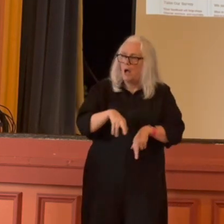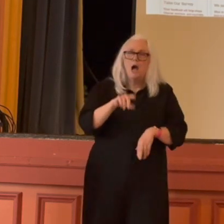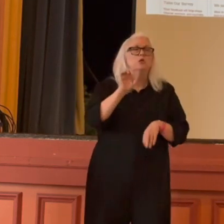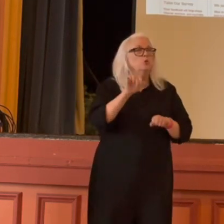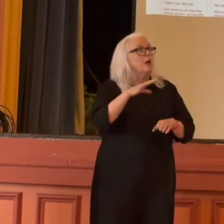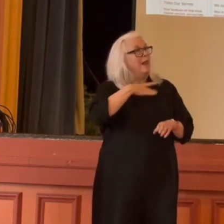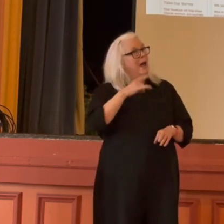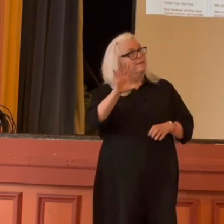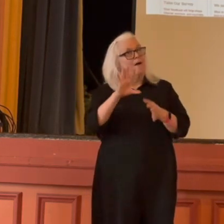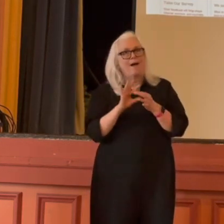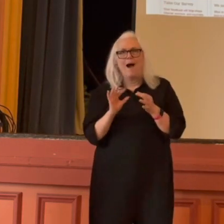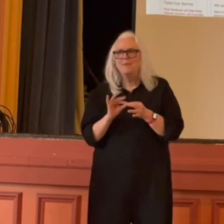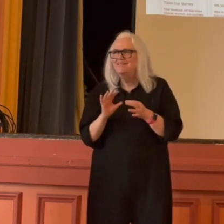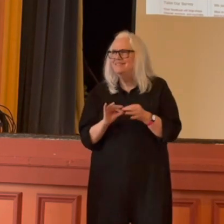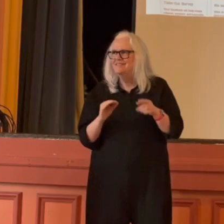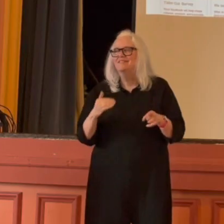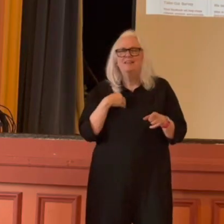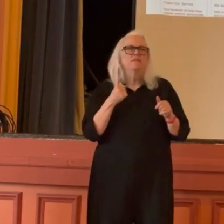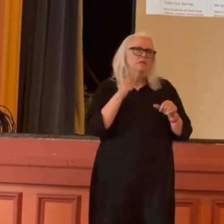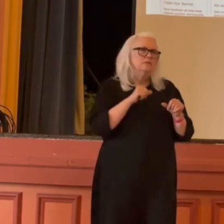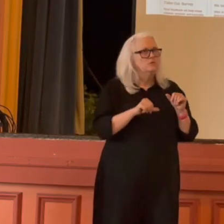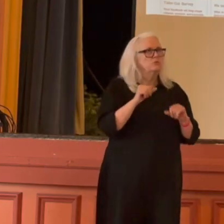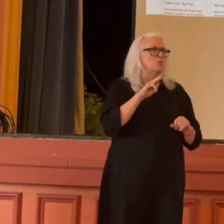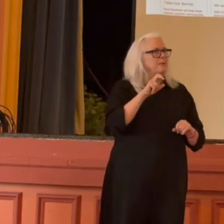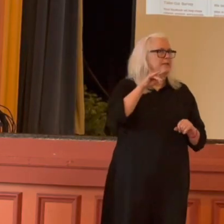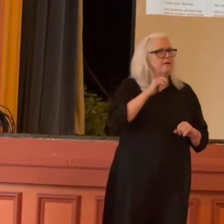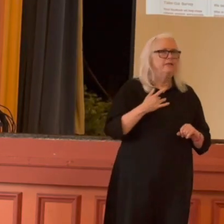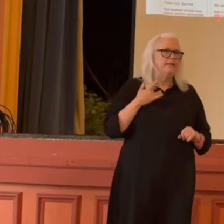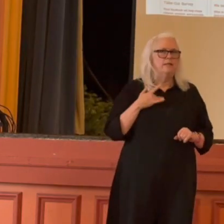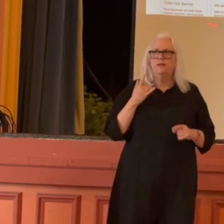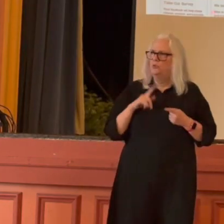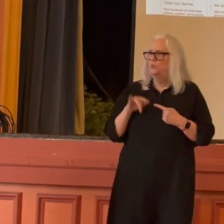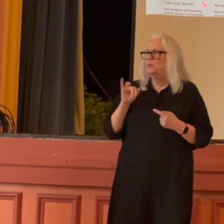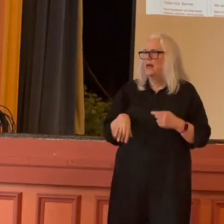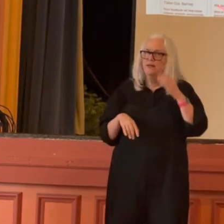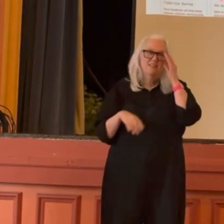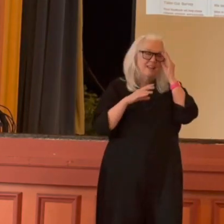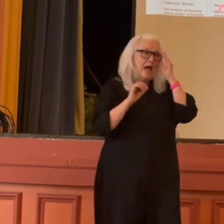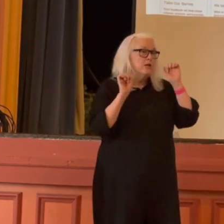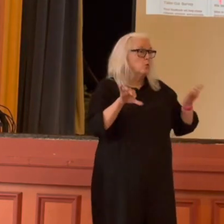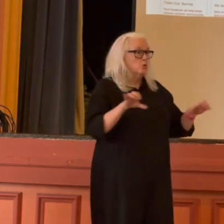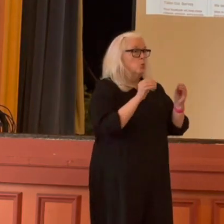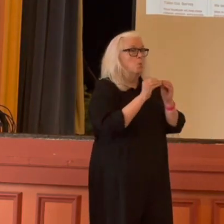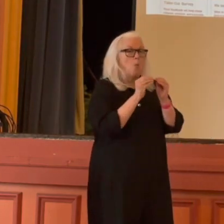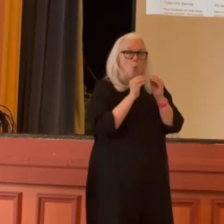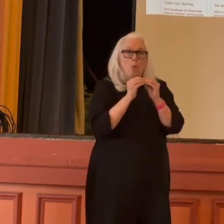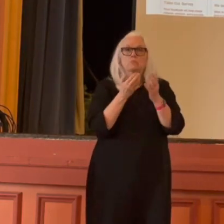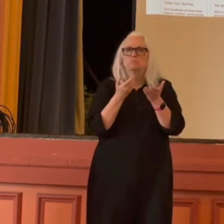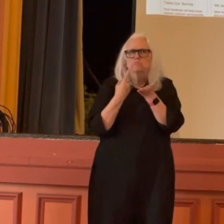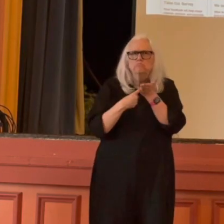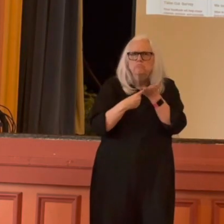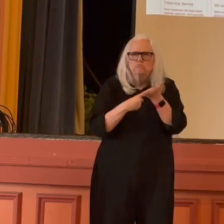can respond to their comment, so it has a bit of a social media feel. And you can do a little bit more dialogue in